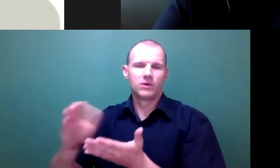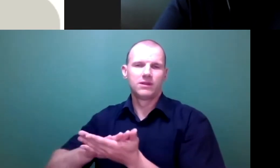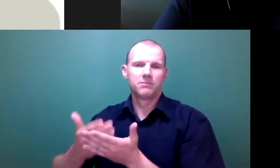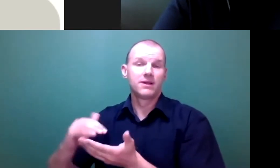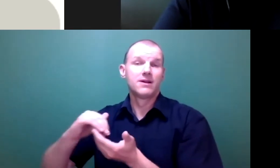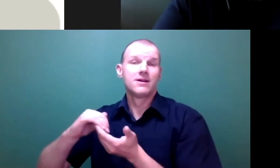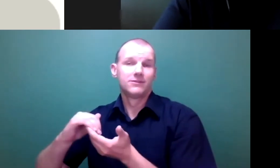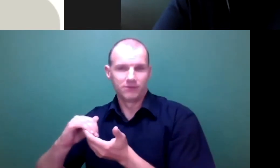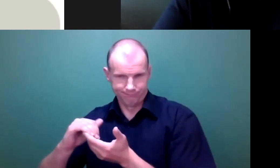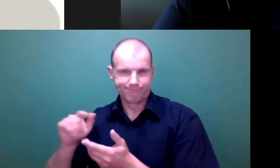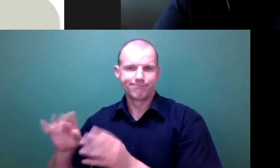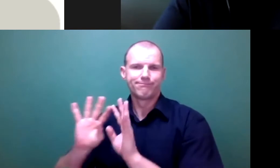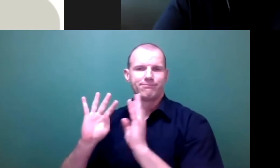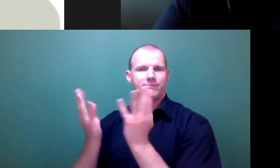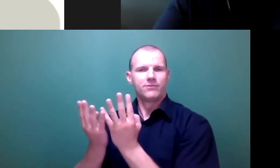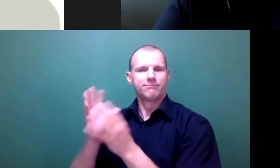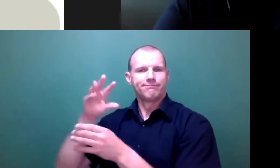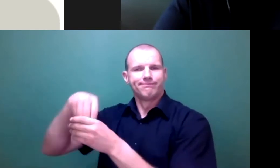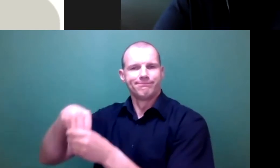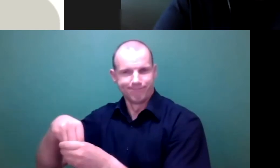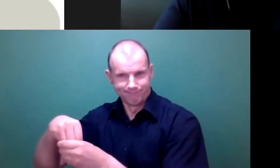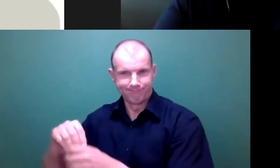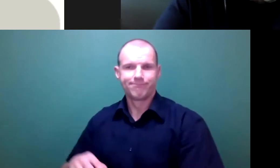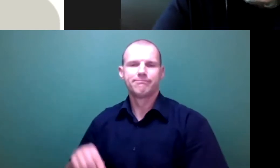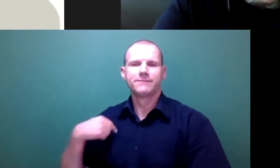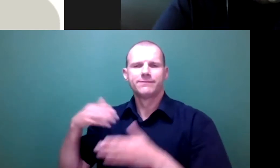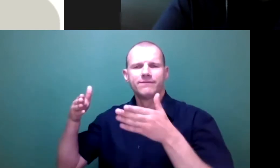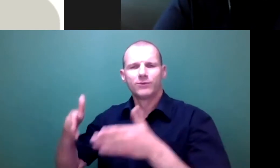I've been part of the World